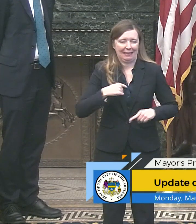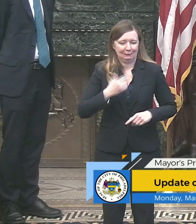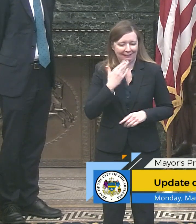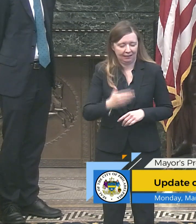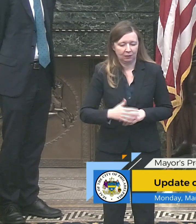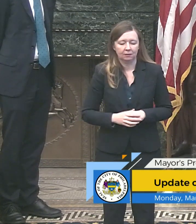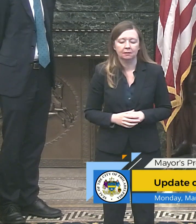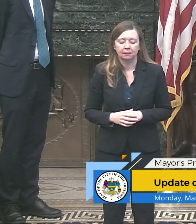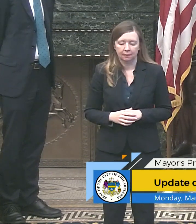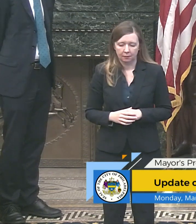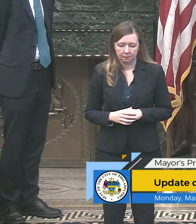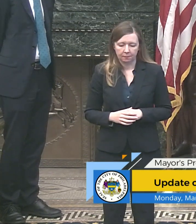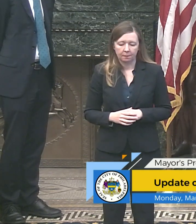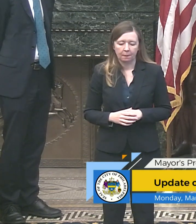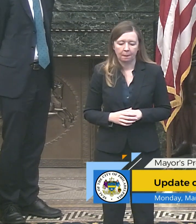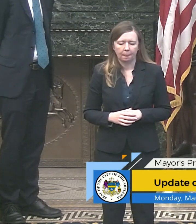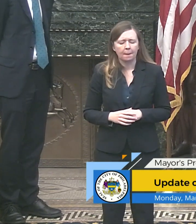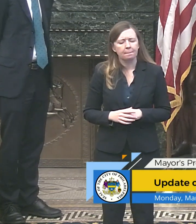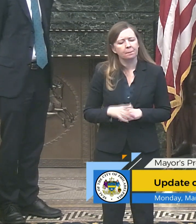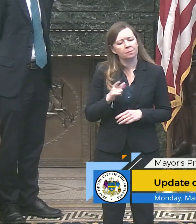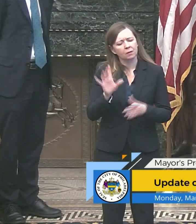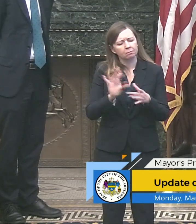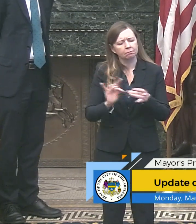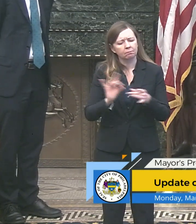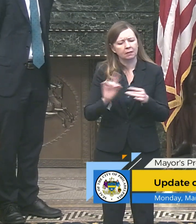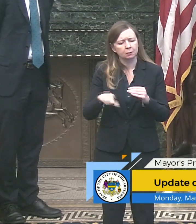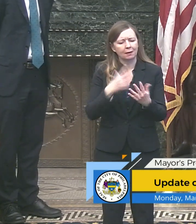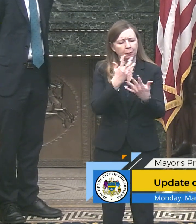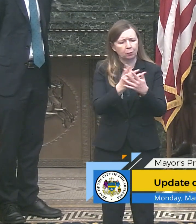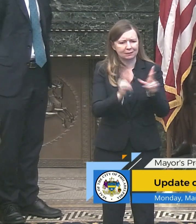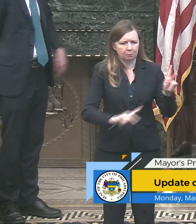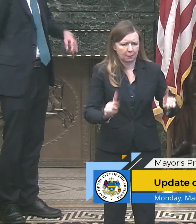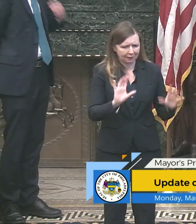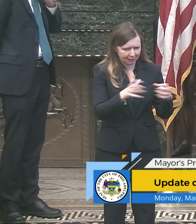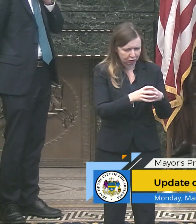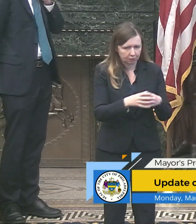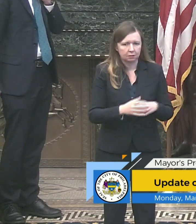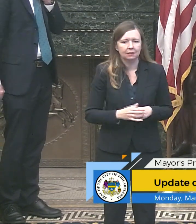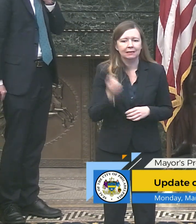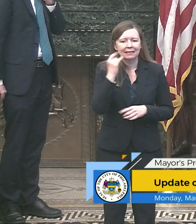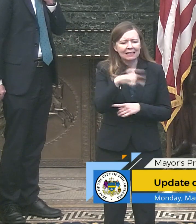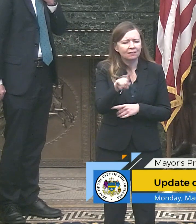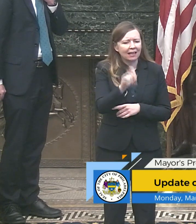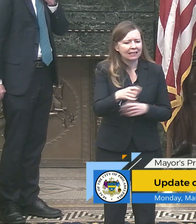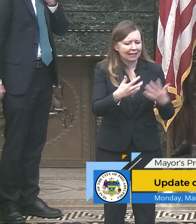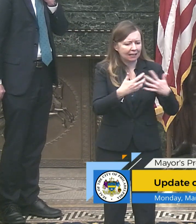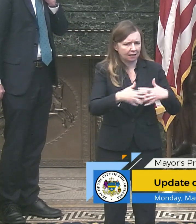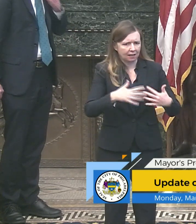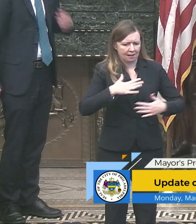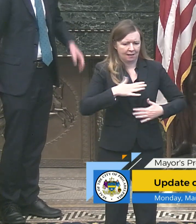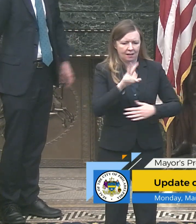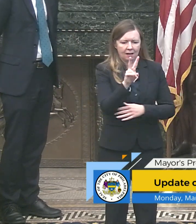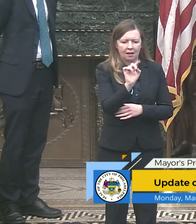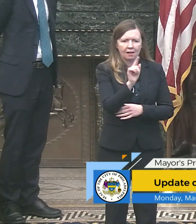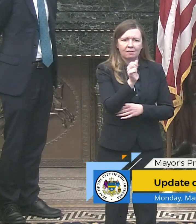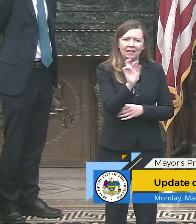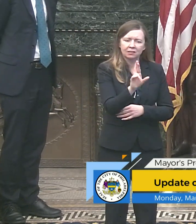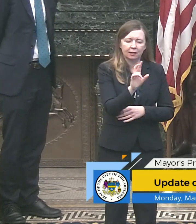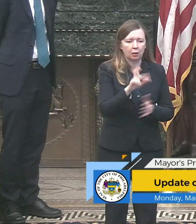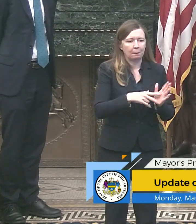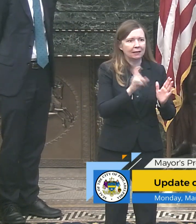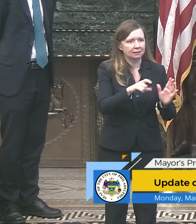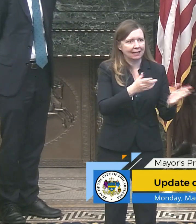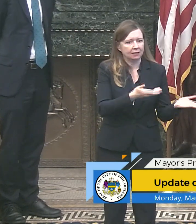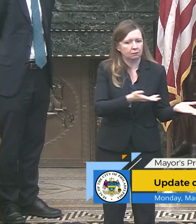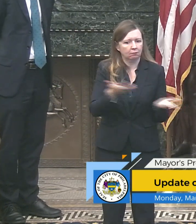It was mentioned that the prison population, if you need a ventilator, would probably have to leave the site. But prisons do